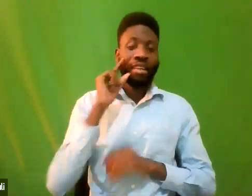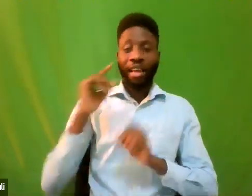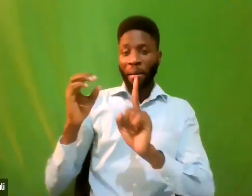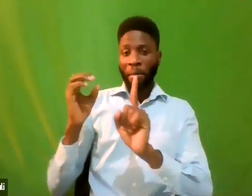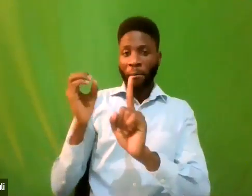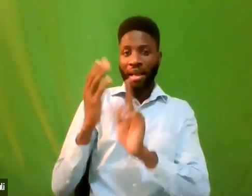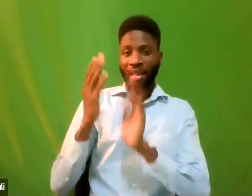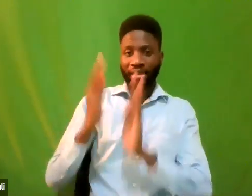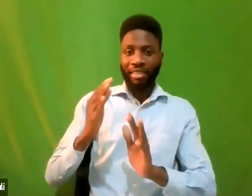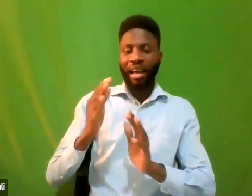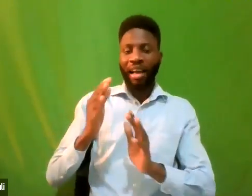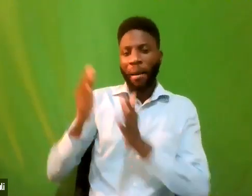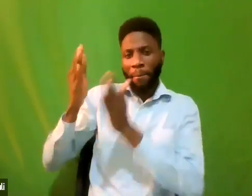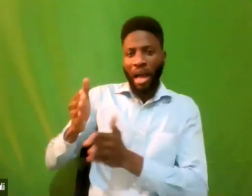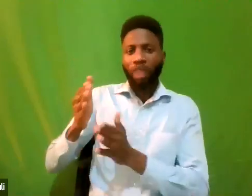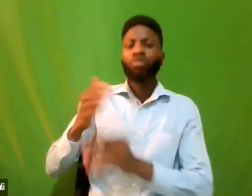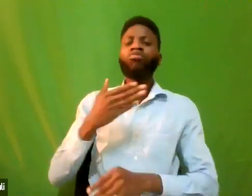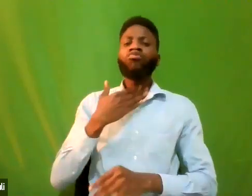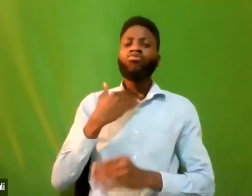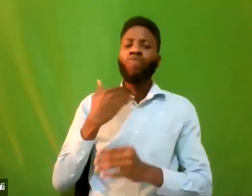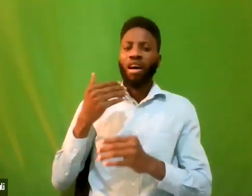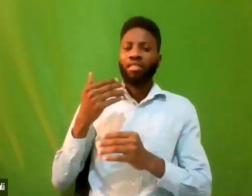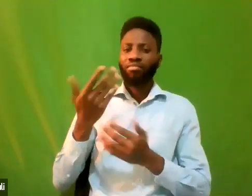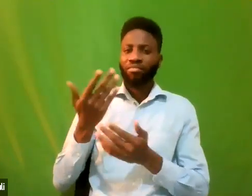to look at, who can advise you,